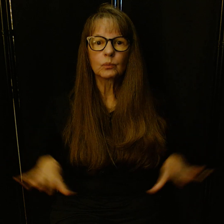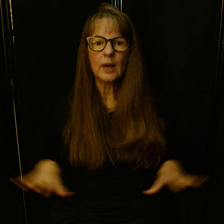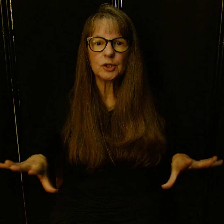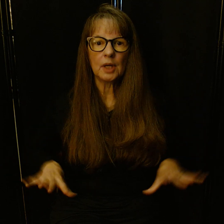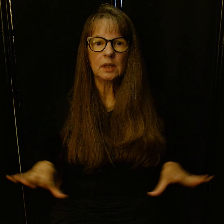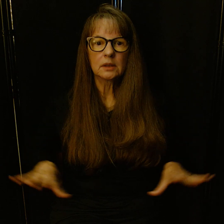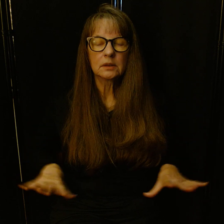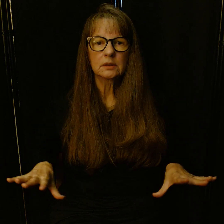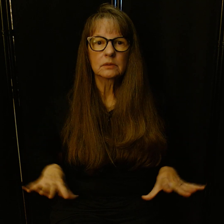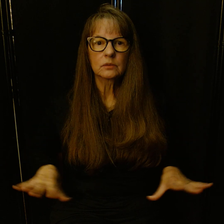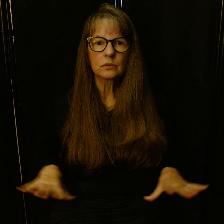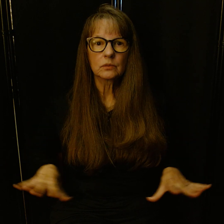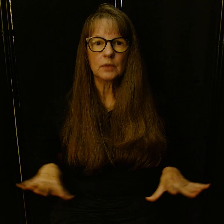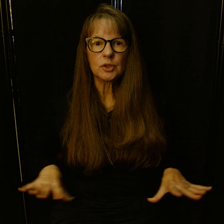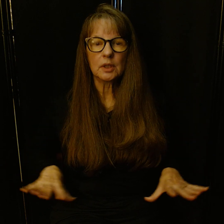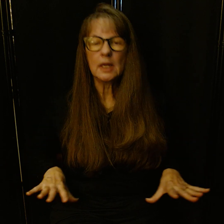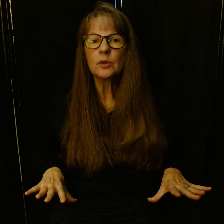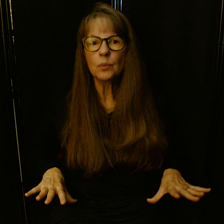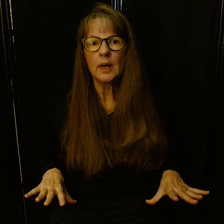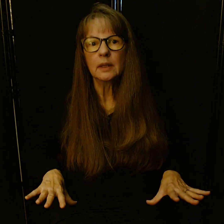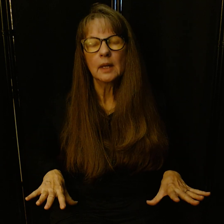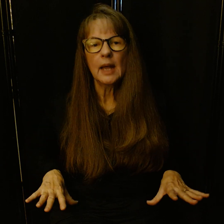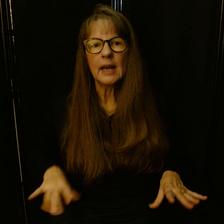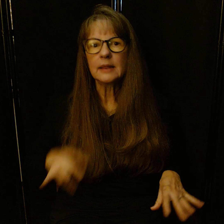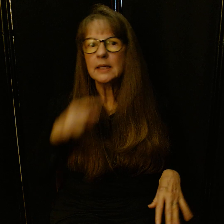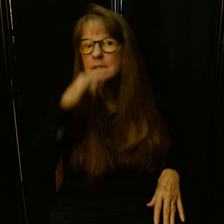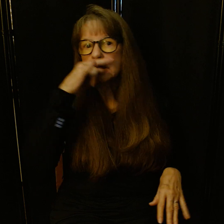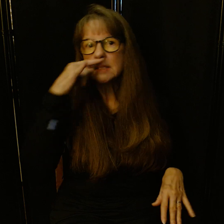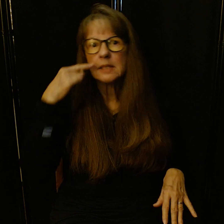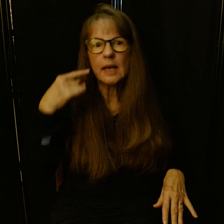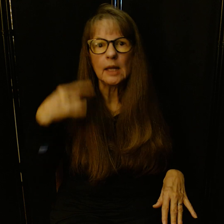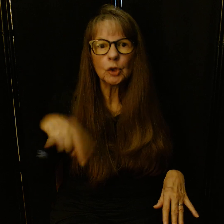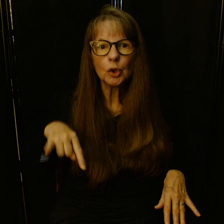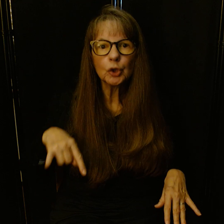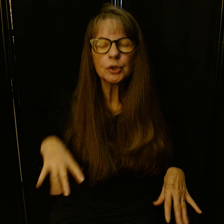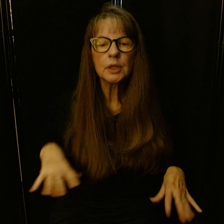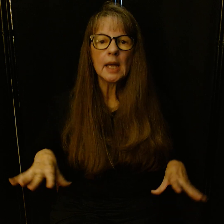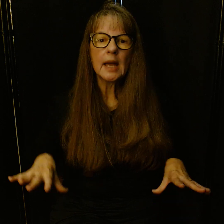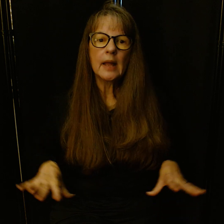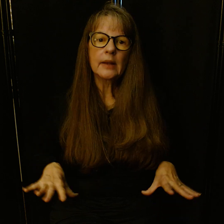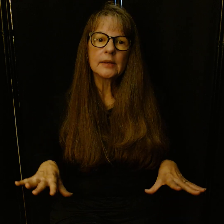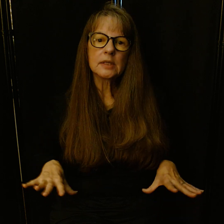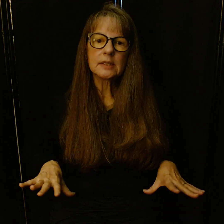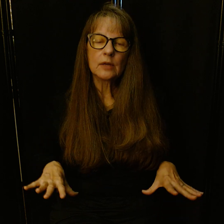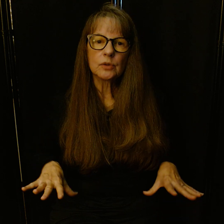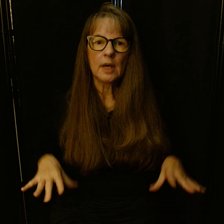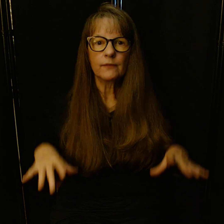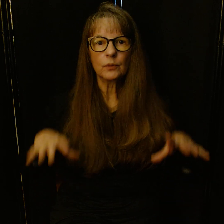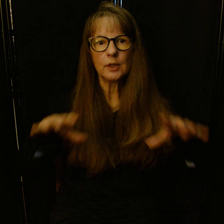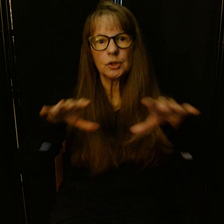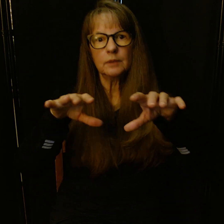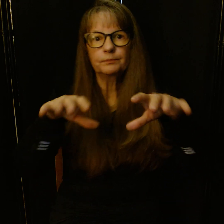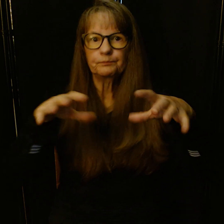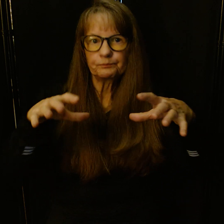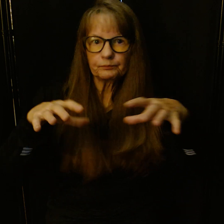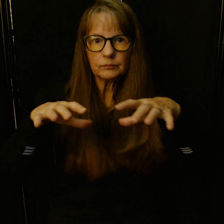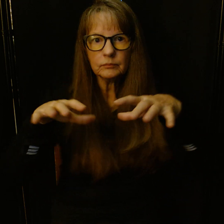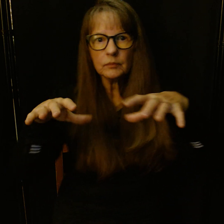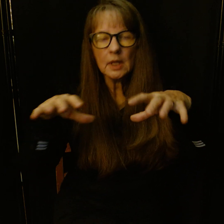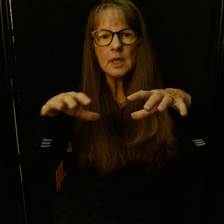Russia, either one. And I think this is the sign I learned, and this is another sign for Russia.